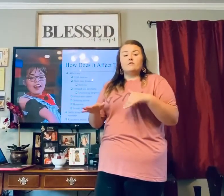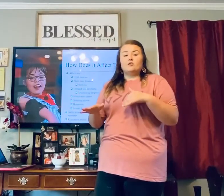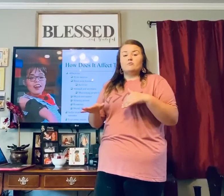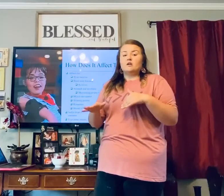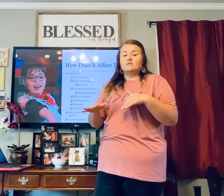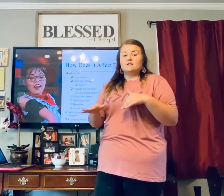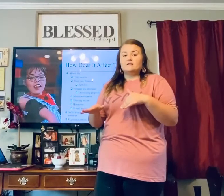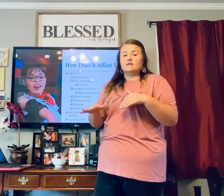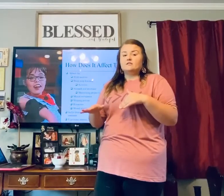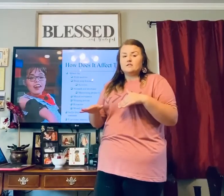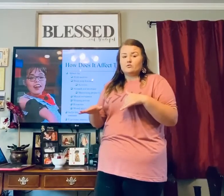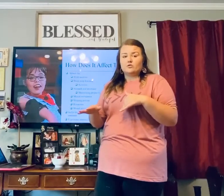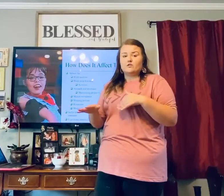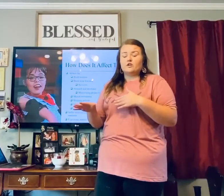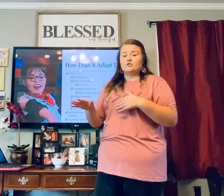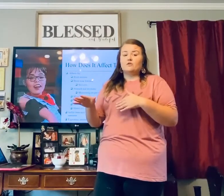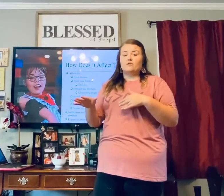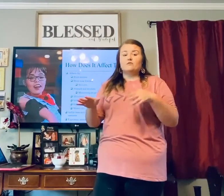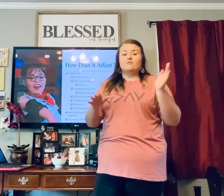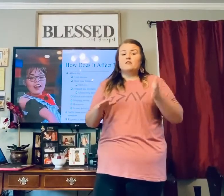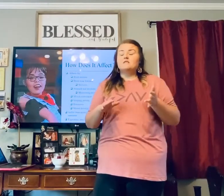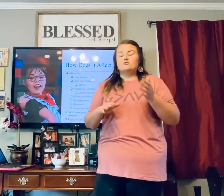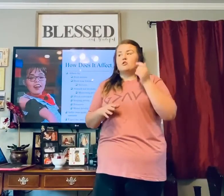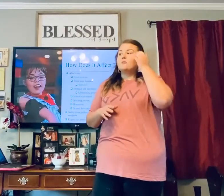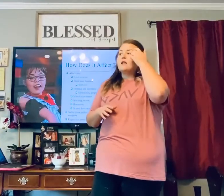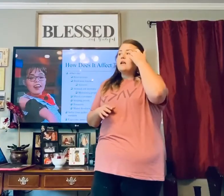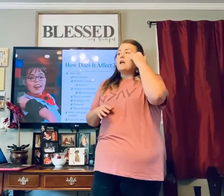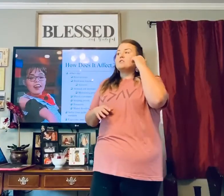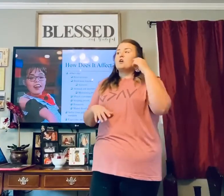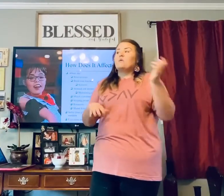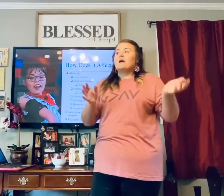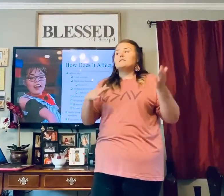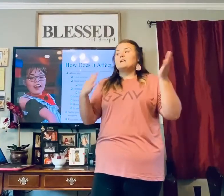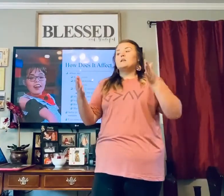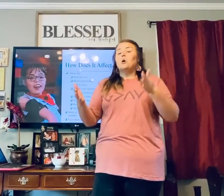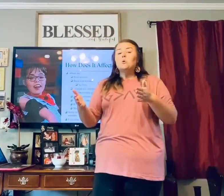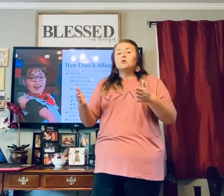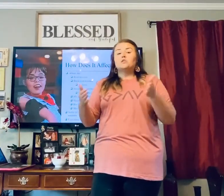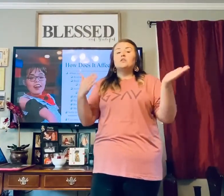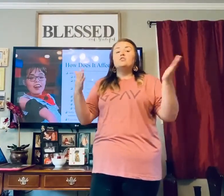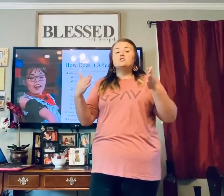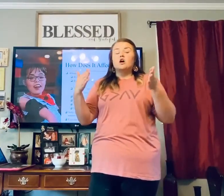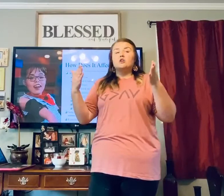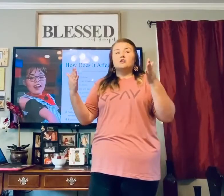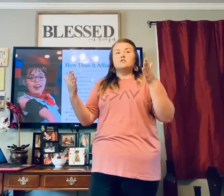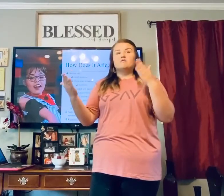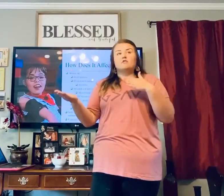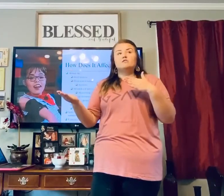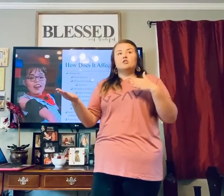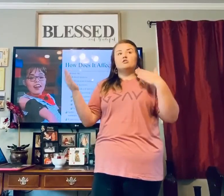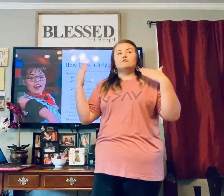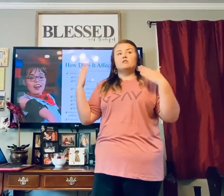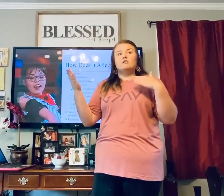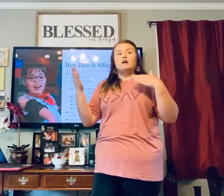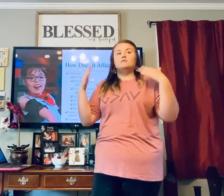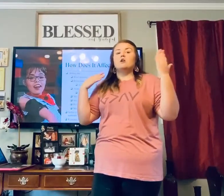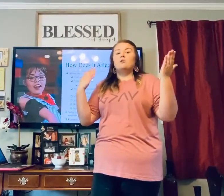from autistic disorder. They're suffering from Rett syndrome. And so as they get older, then the doctors and researchers realize, oh